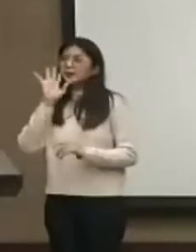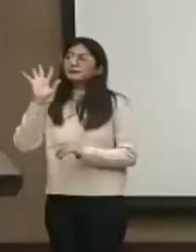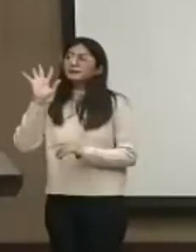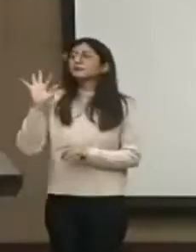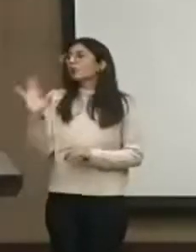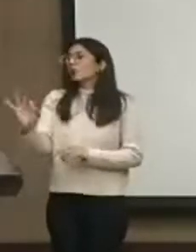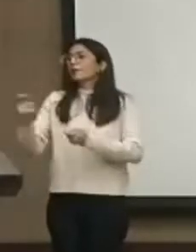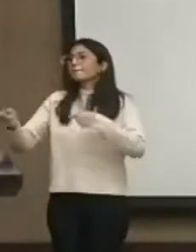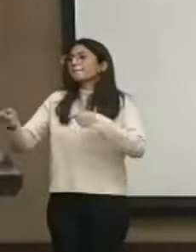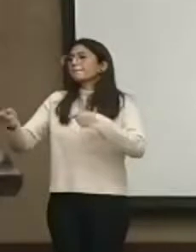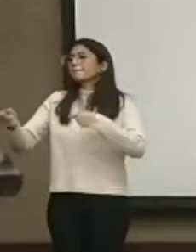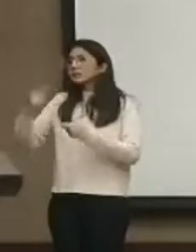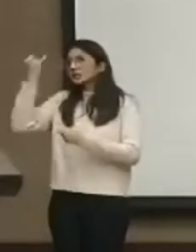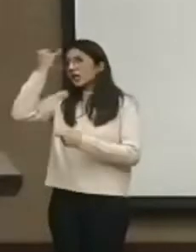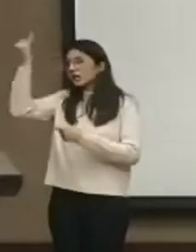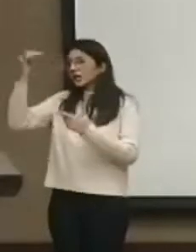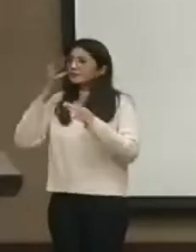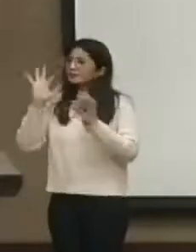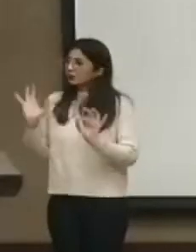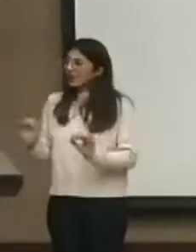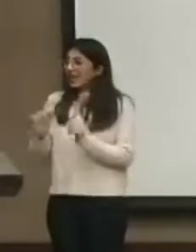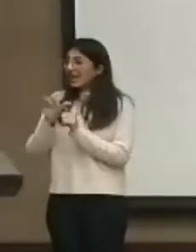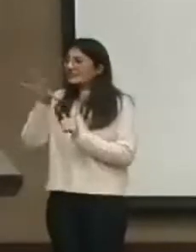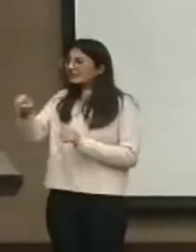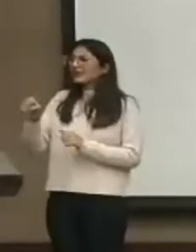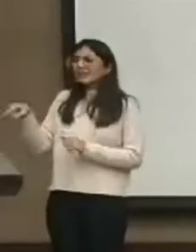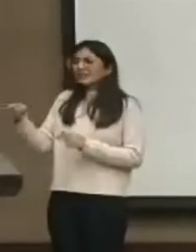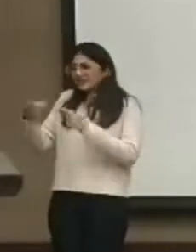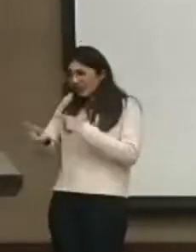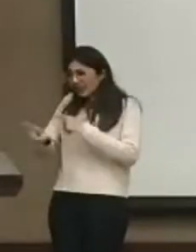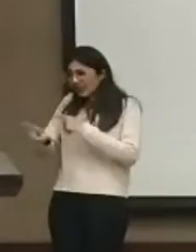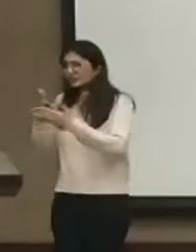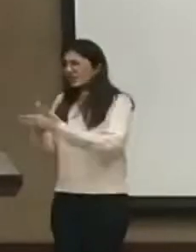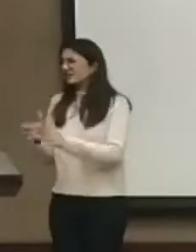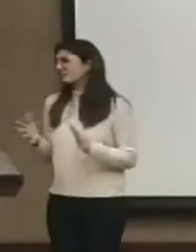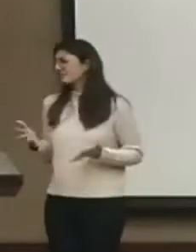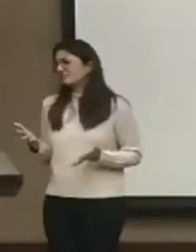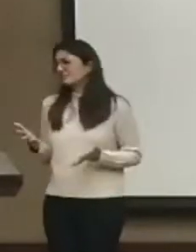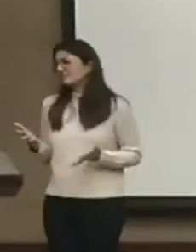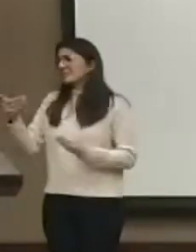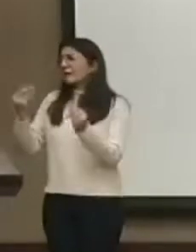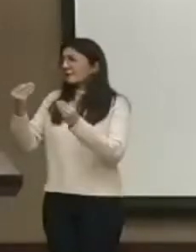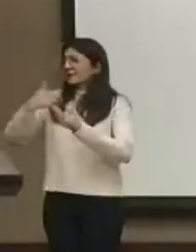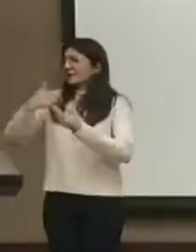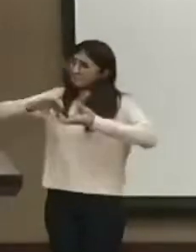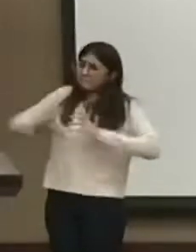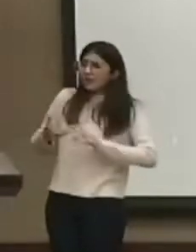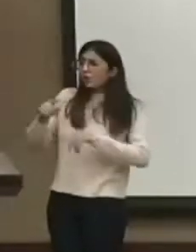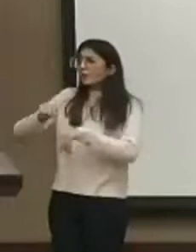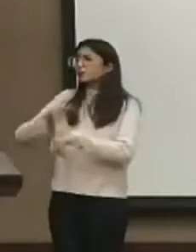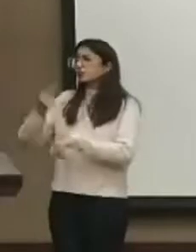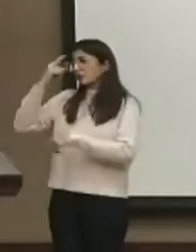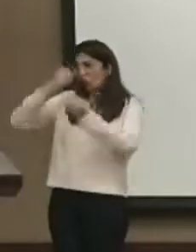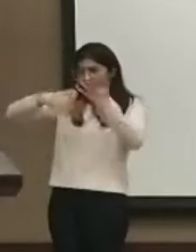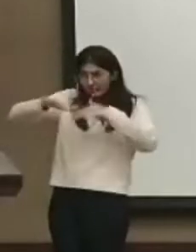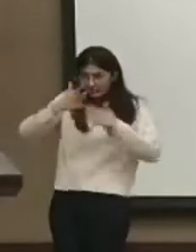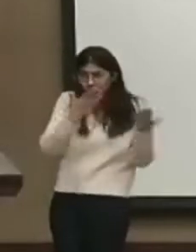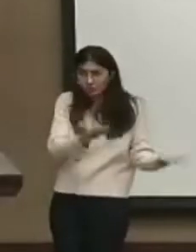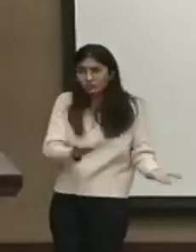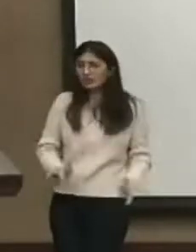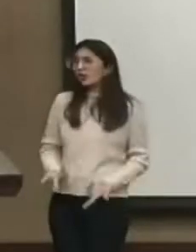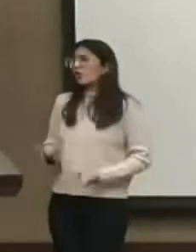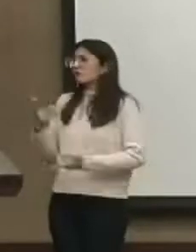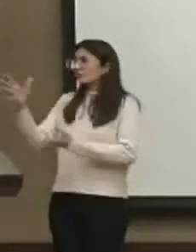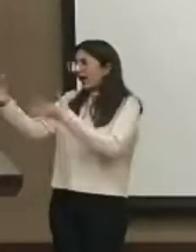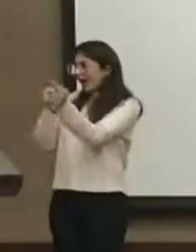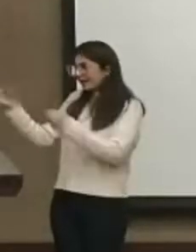a business imperative. Accessibility is not a charity. It is something that we create opportunities for organizations and to